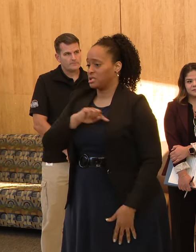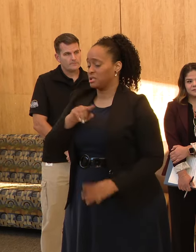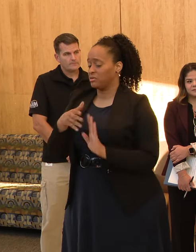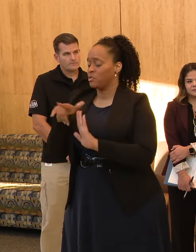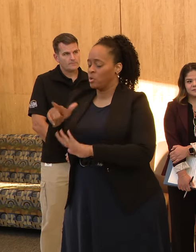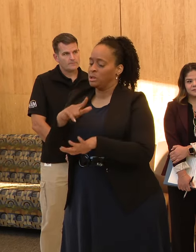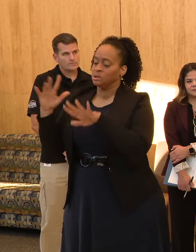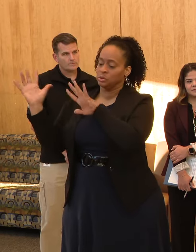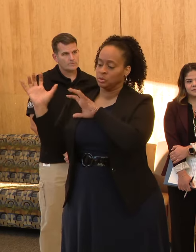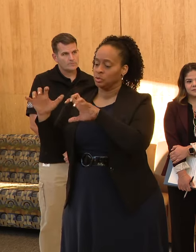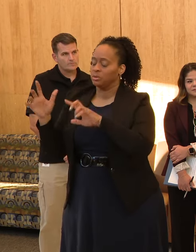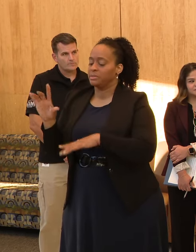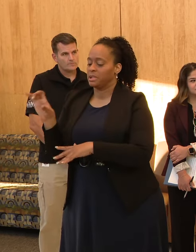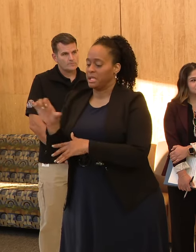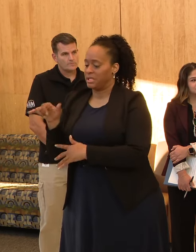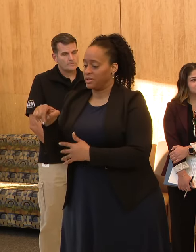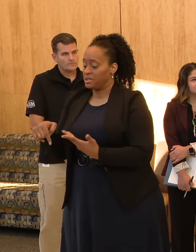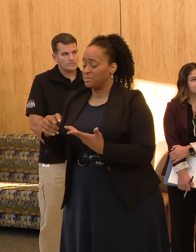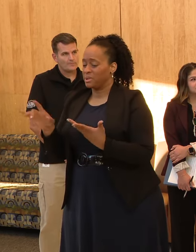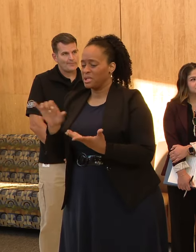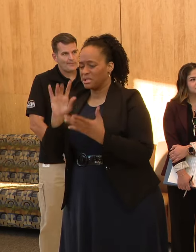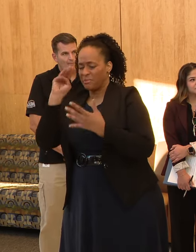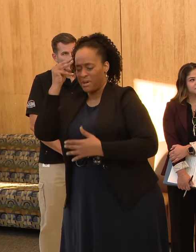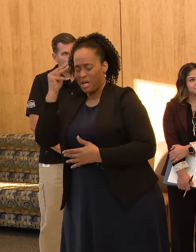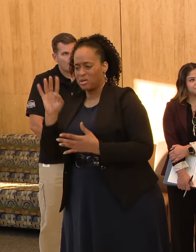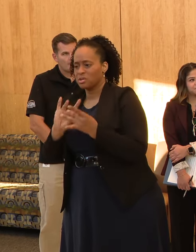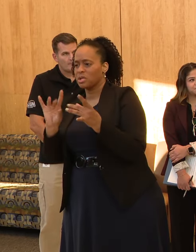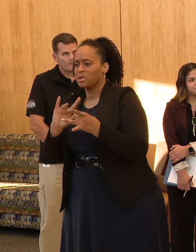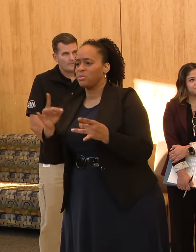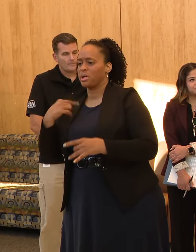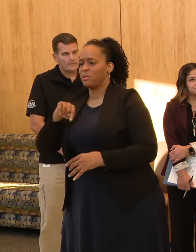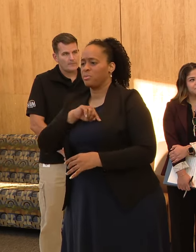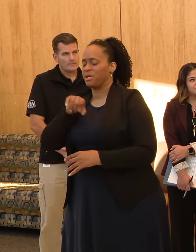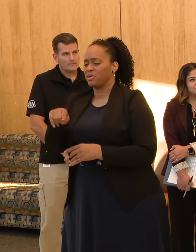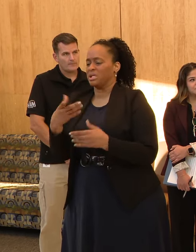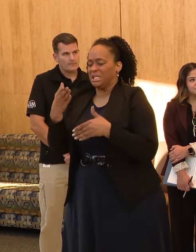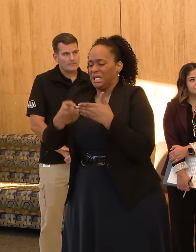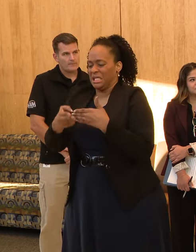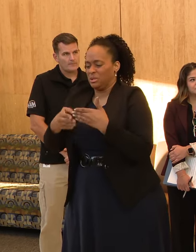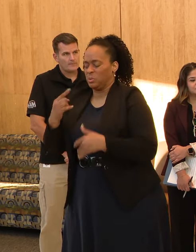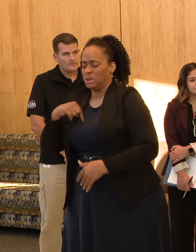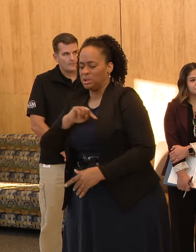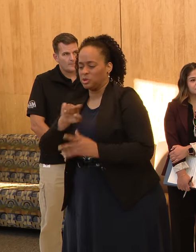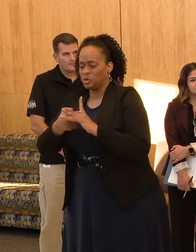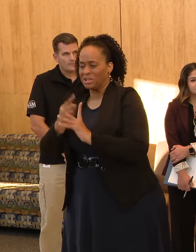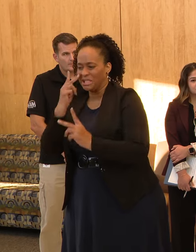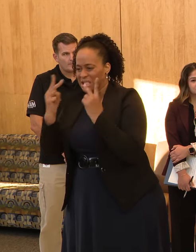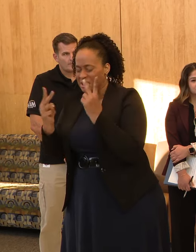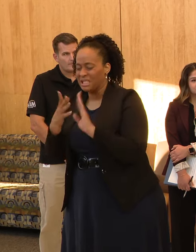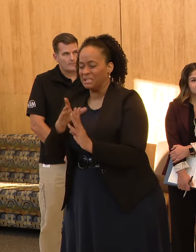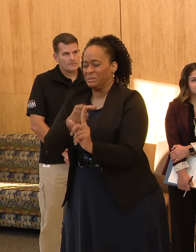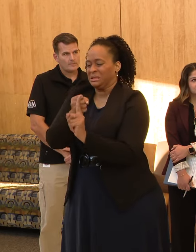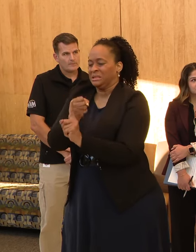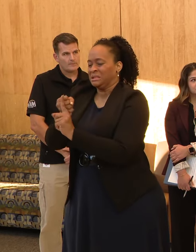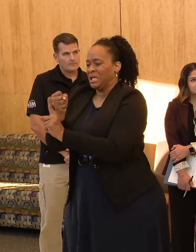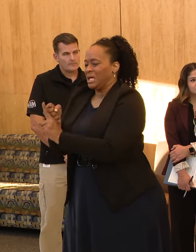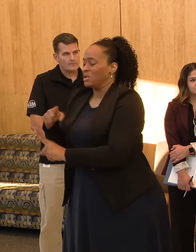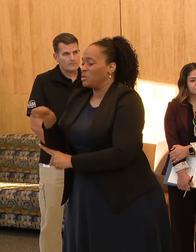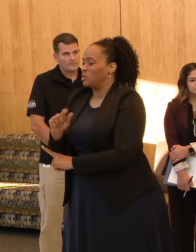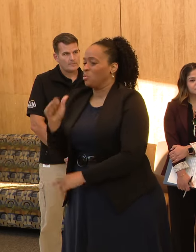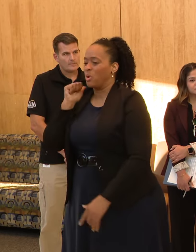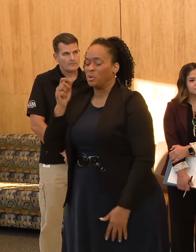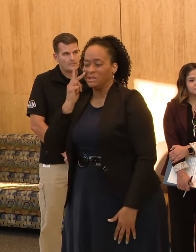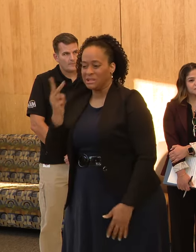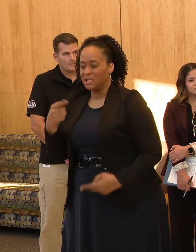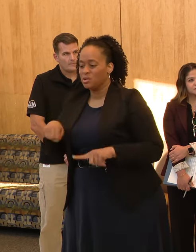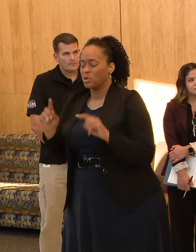like this. But as the mayor mentioned, now that we get towards the end of this event, it's when we're going to start to see some impacts that you won't see